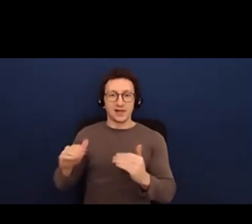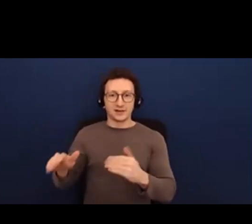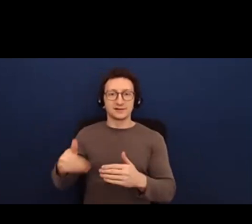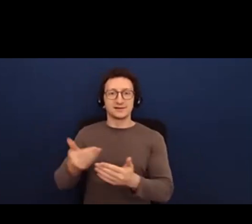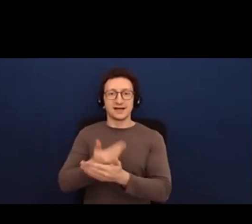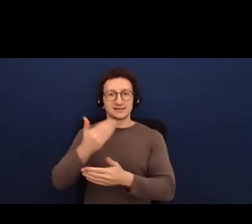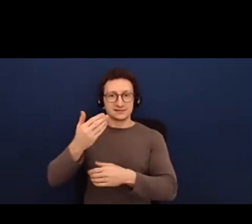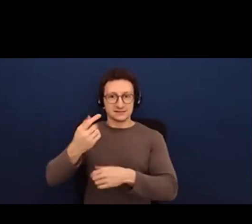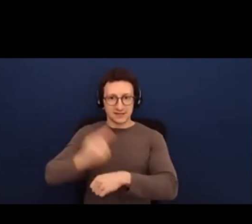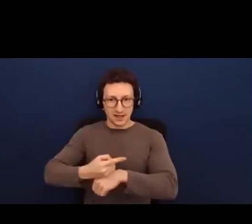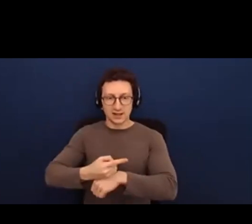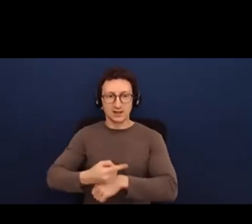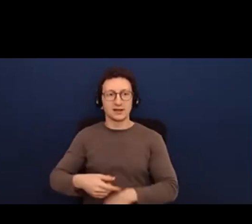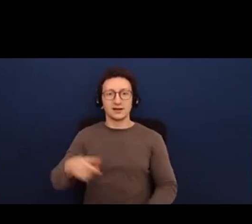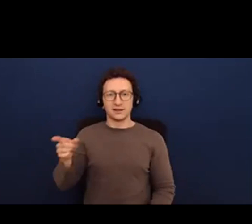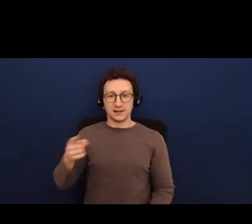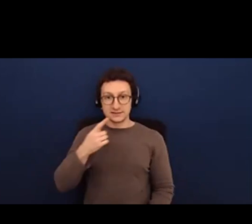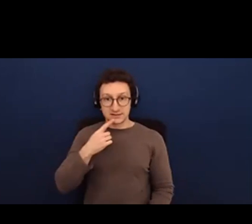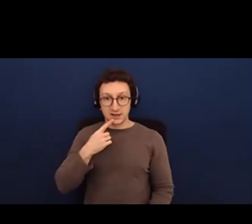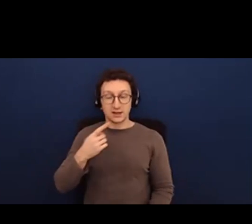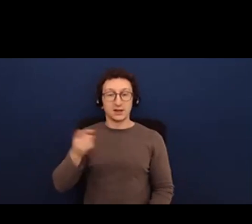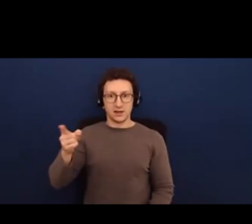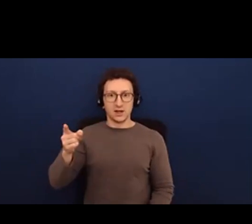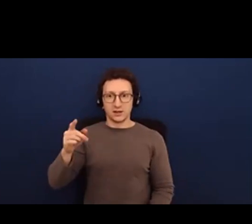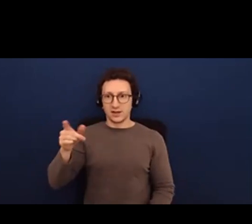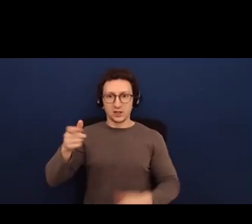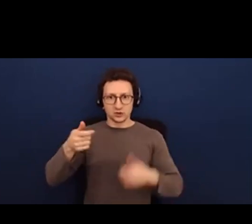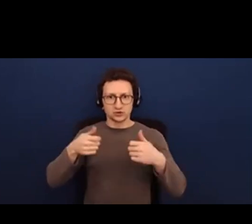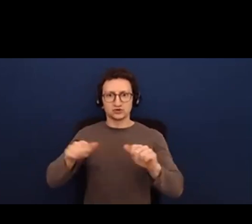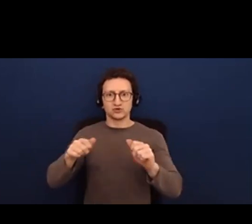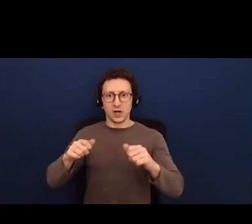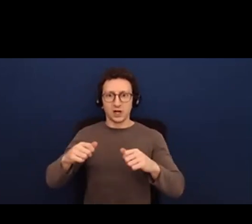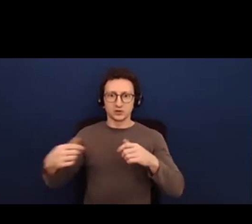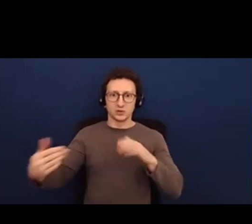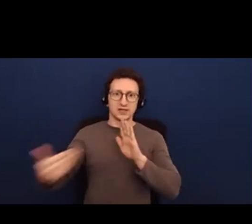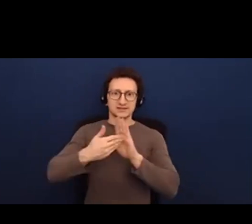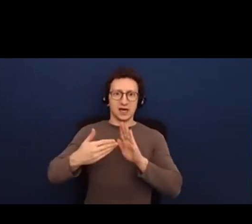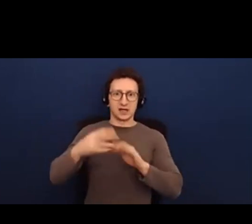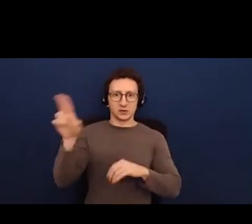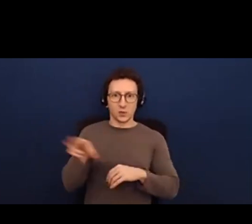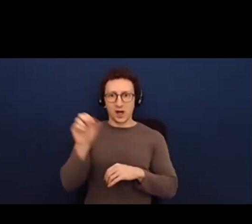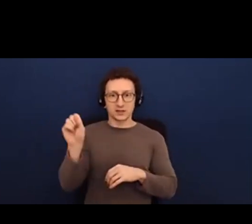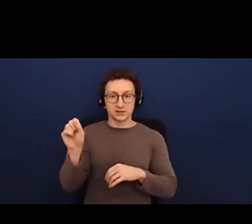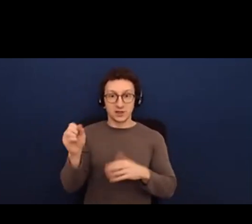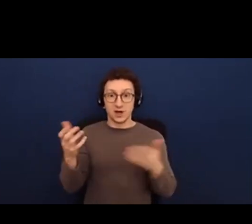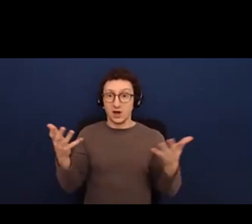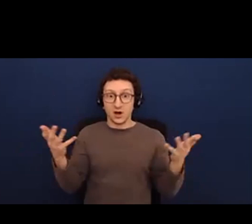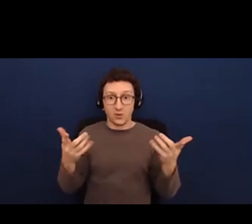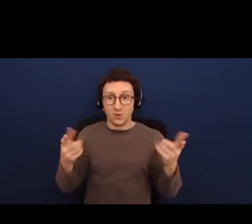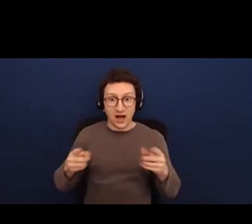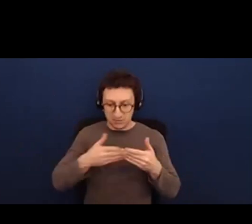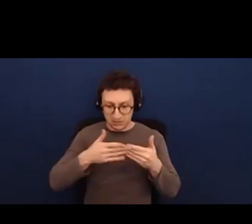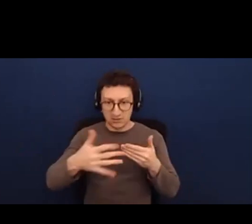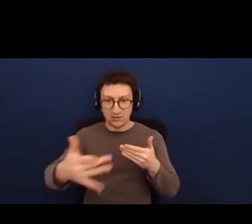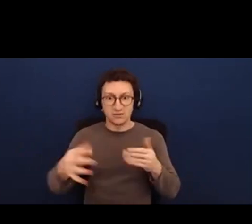declared war against our country. God knows what is in store for us now. Now is a time